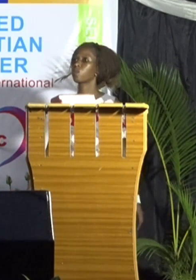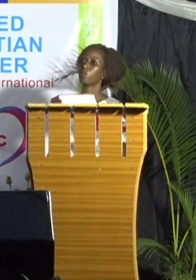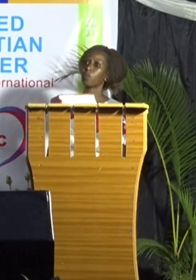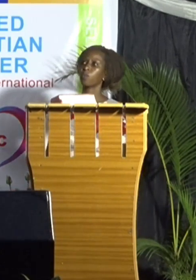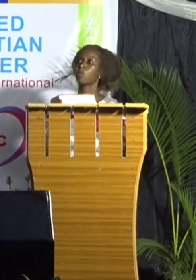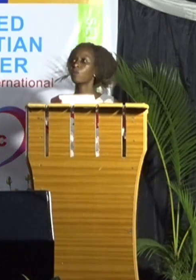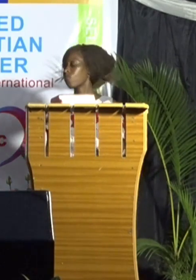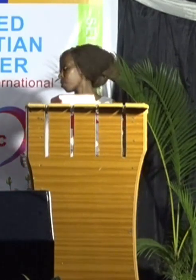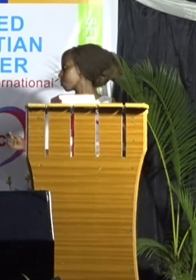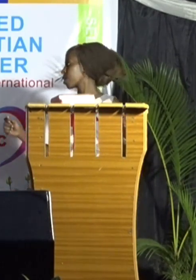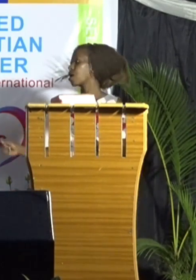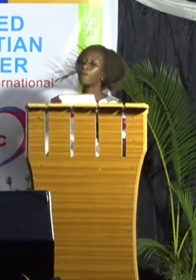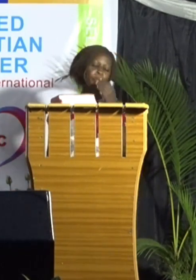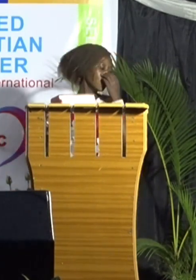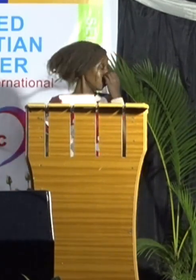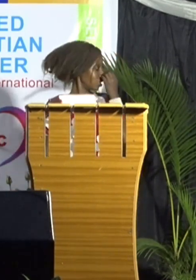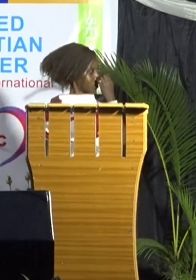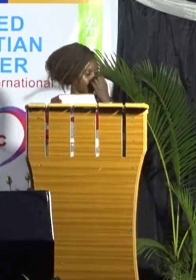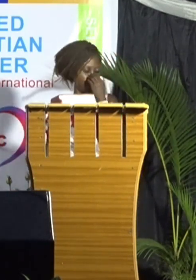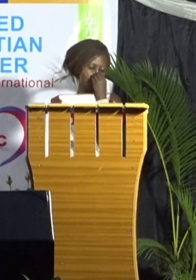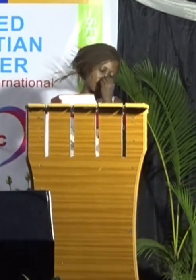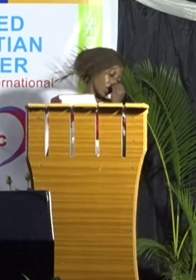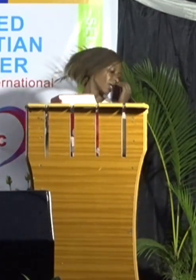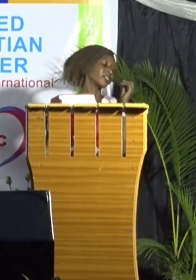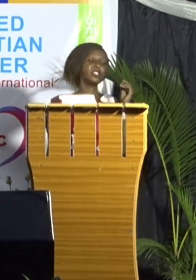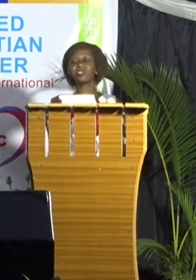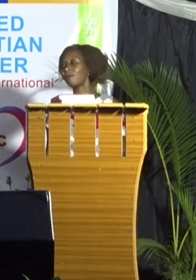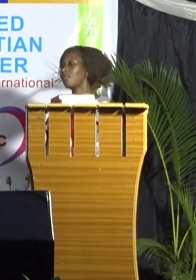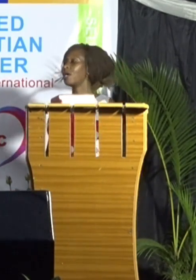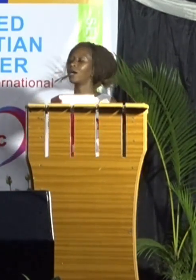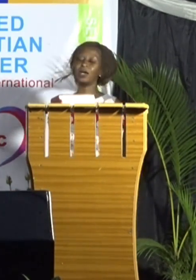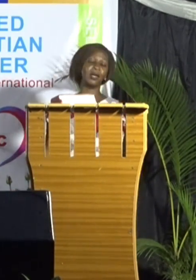bwengambo kolo bulungi kulwange sisobola